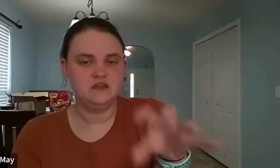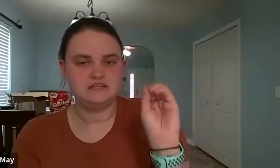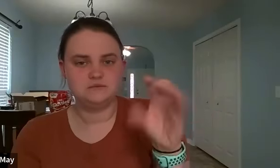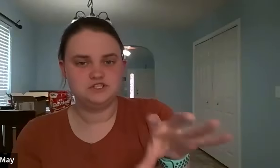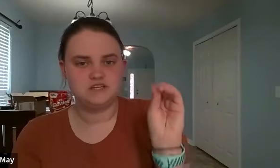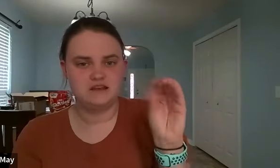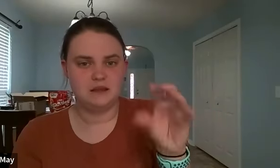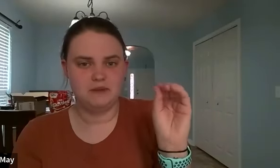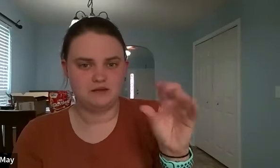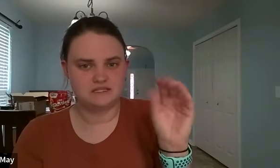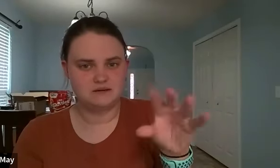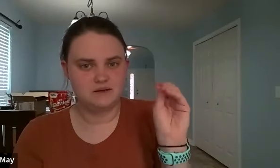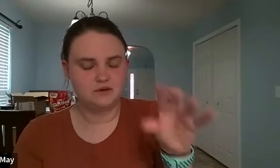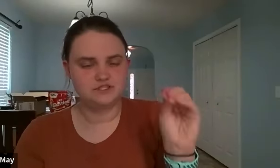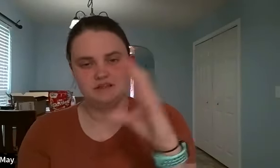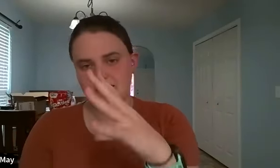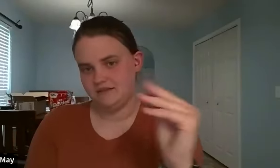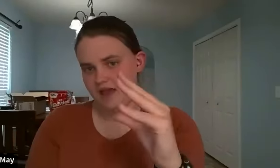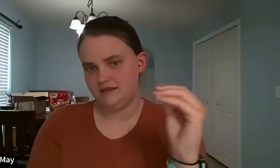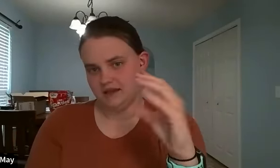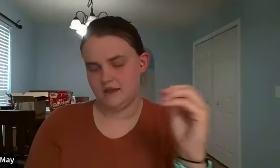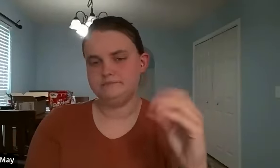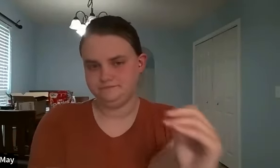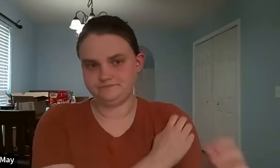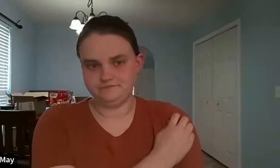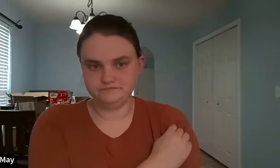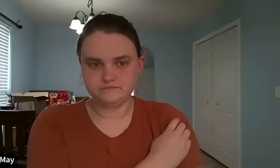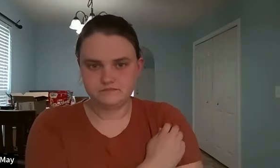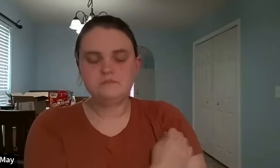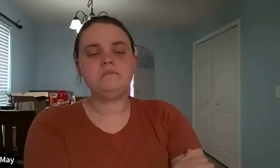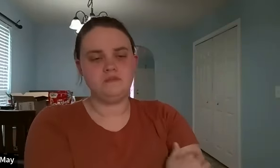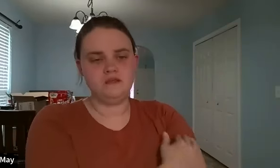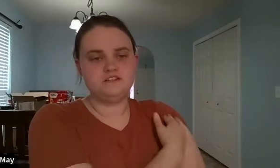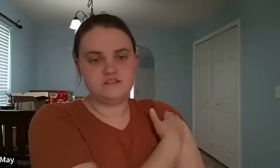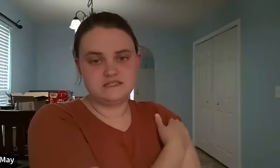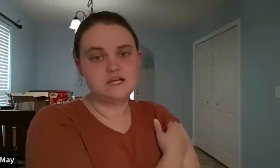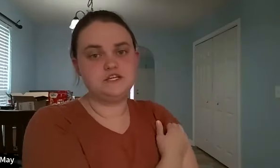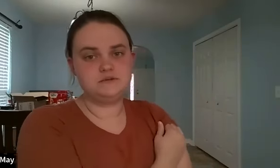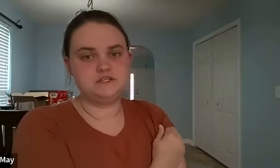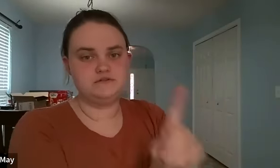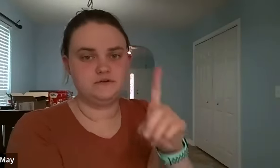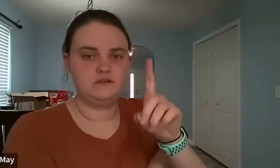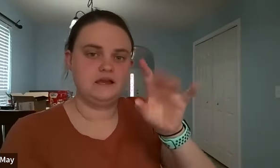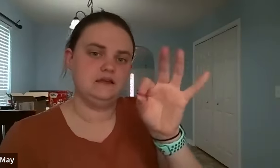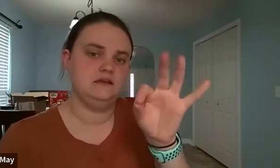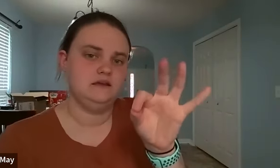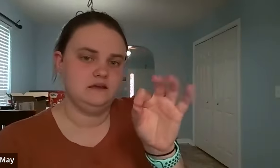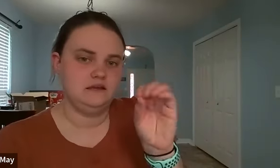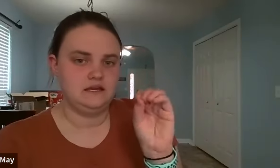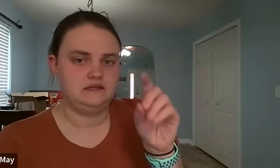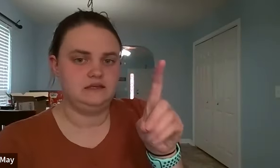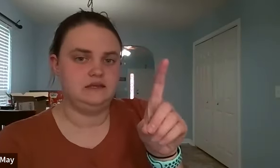It's almost just kind of like a bouncing kind of motion like that. Yeah. So that's how you would do for like